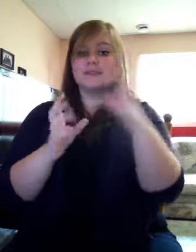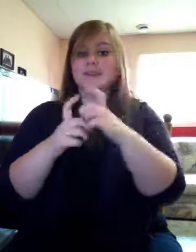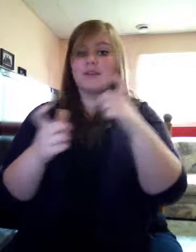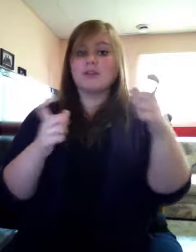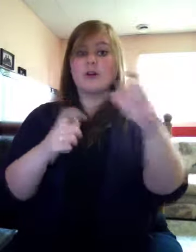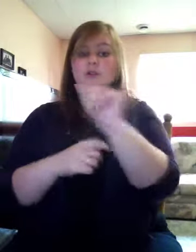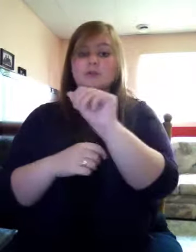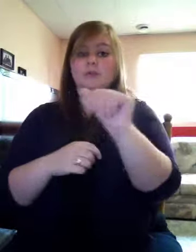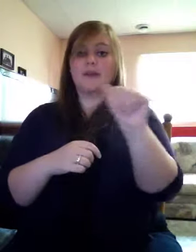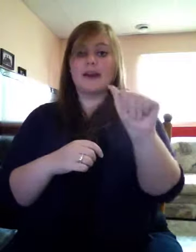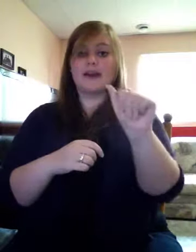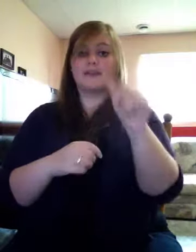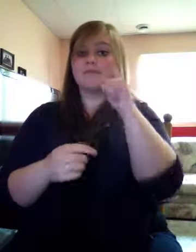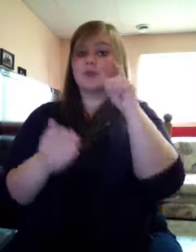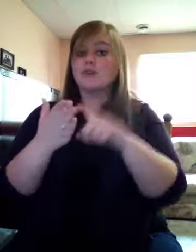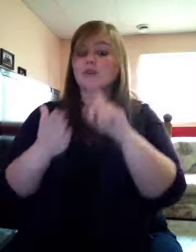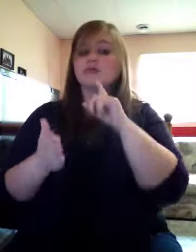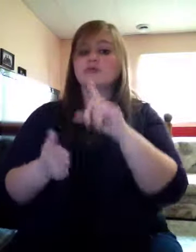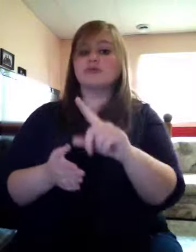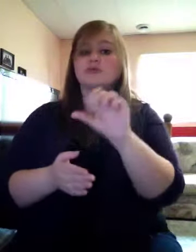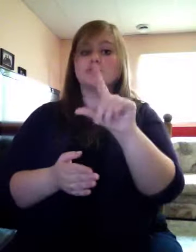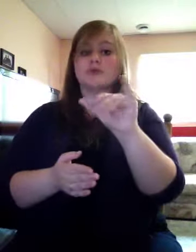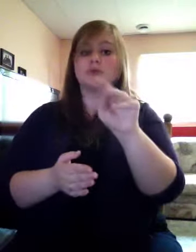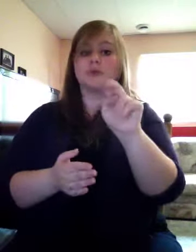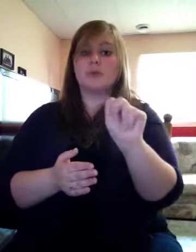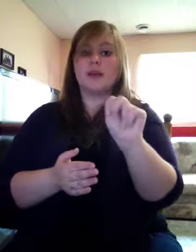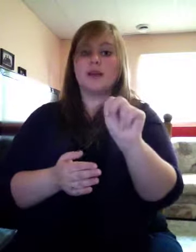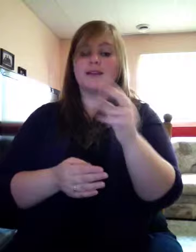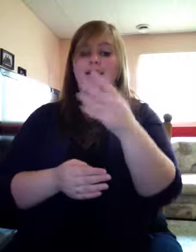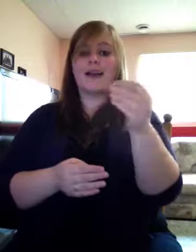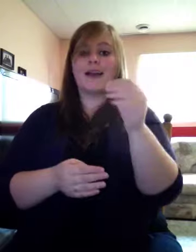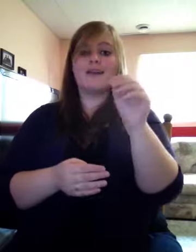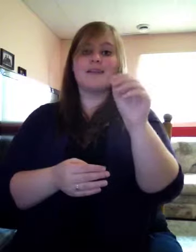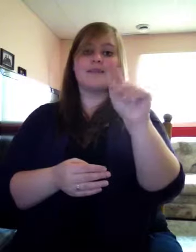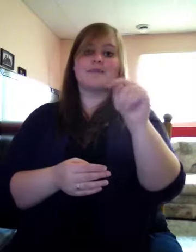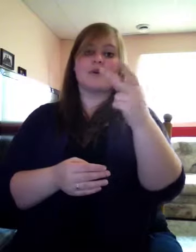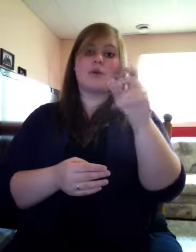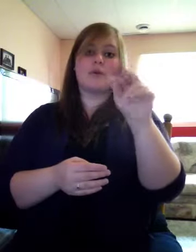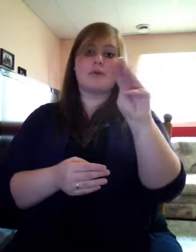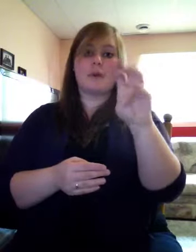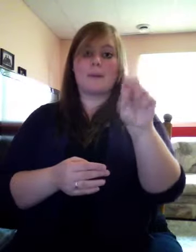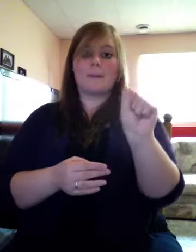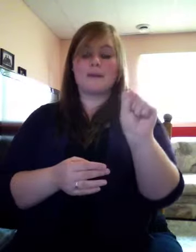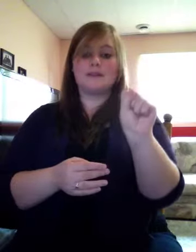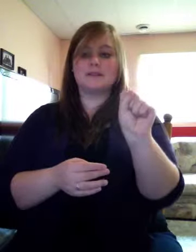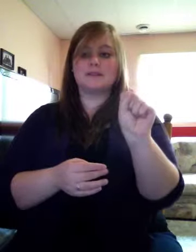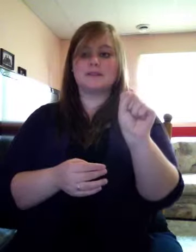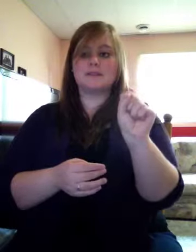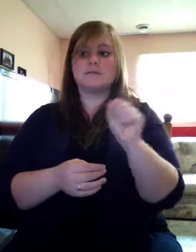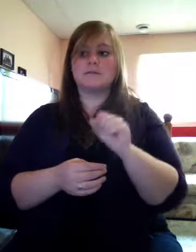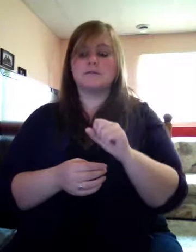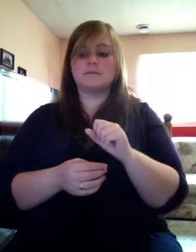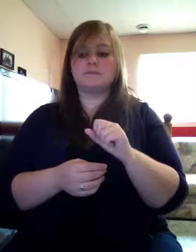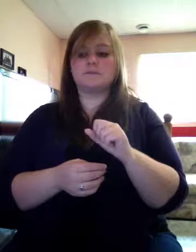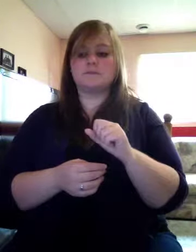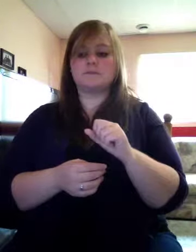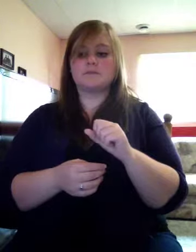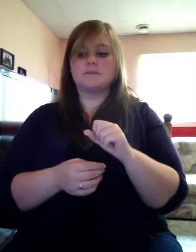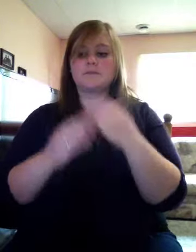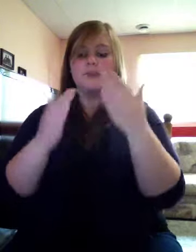the true lumen and the accumulation of thrombus that's seen substantially anterior to the true lumen. Next, we'll measure this AAA,